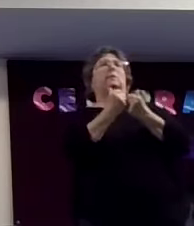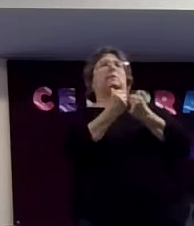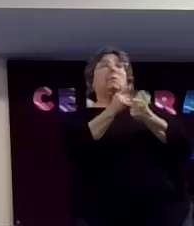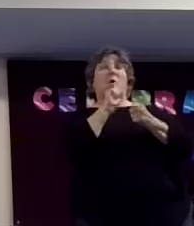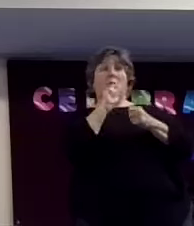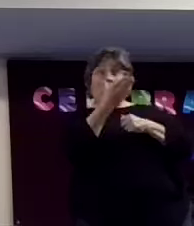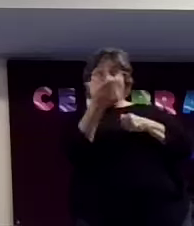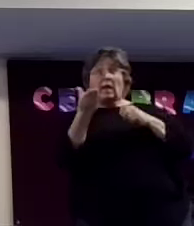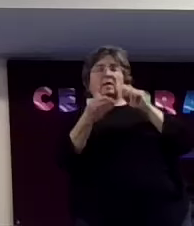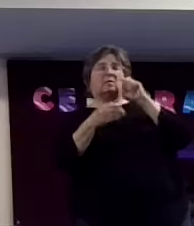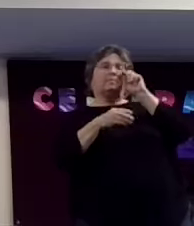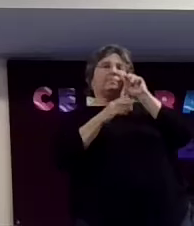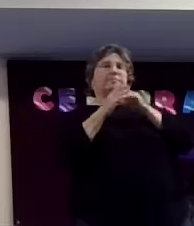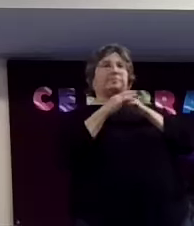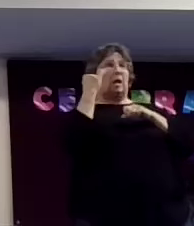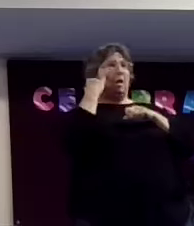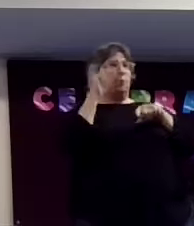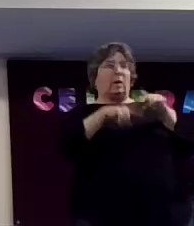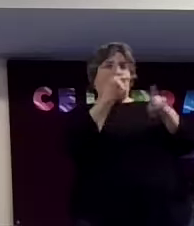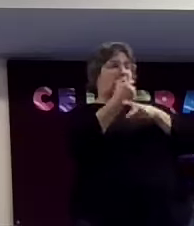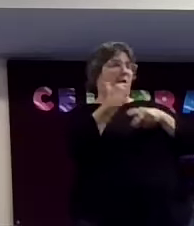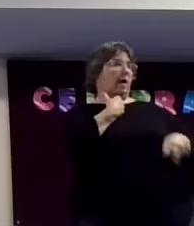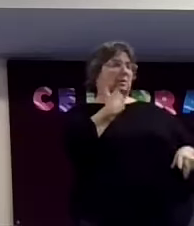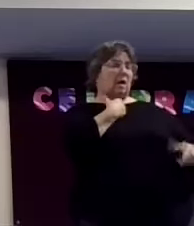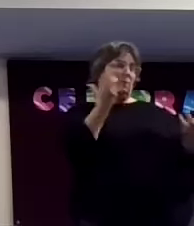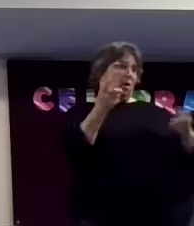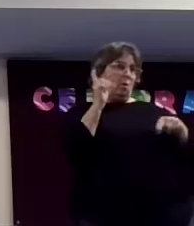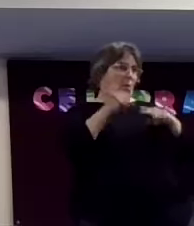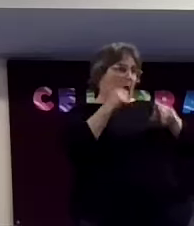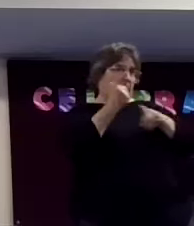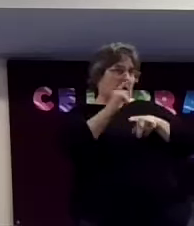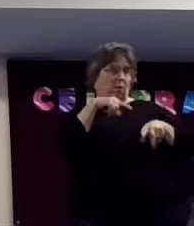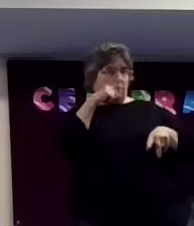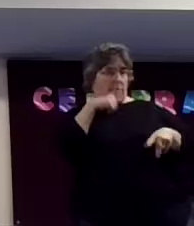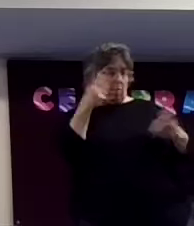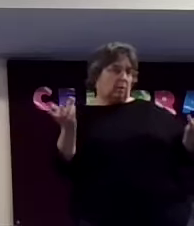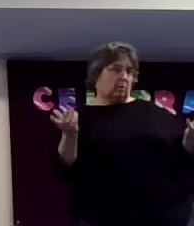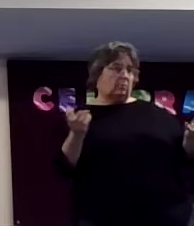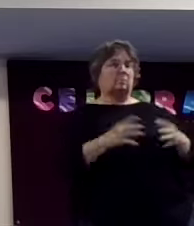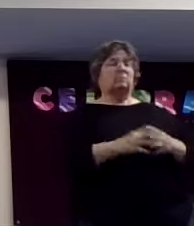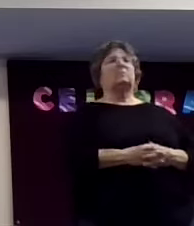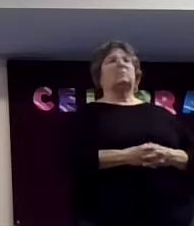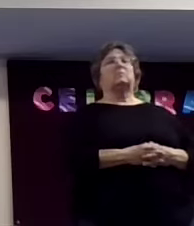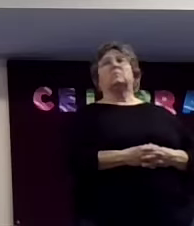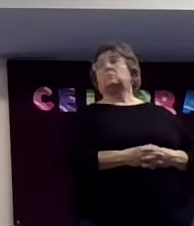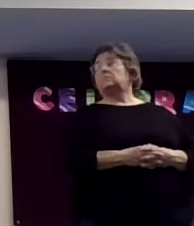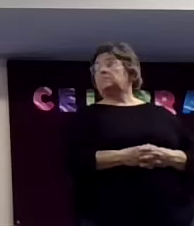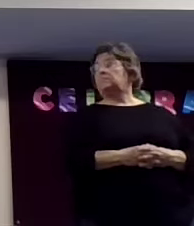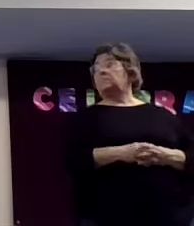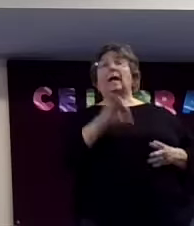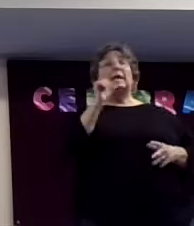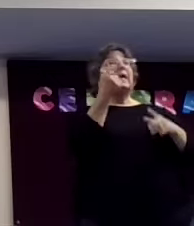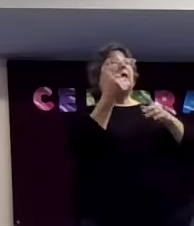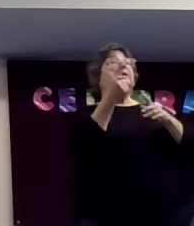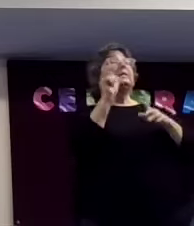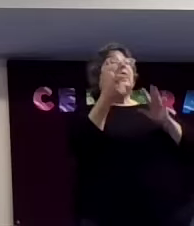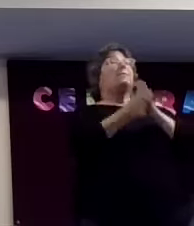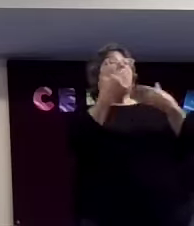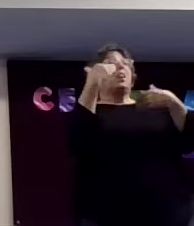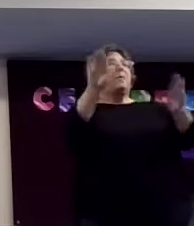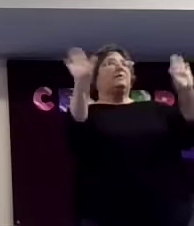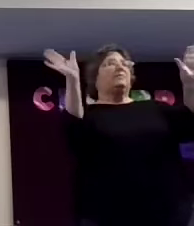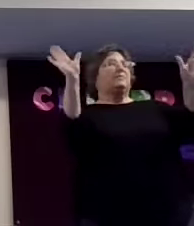It's a real thing. And if we can't take care of ourselves, we can't take care of the public. Yes, 10 minutes is up. Thank